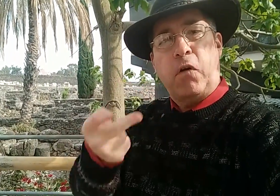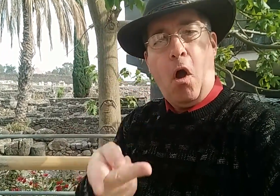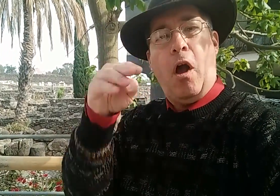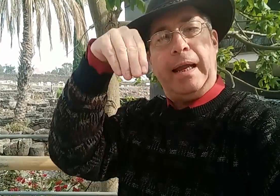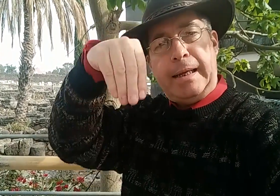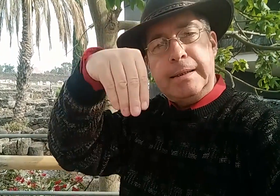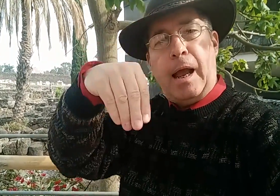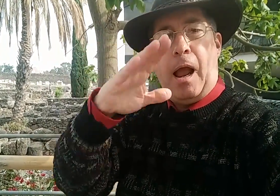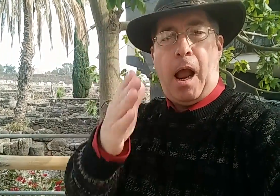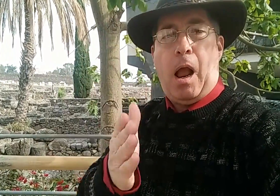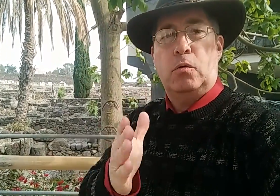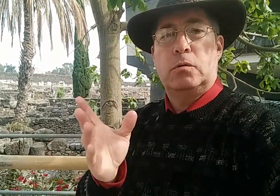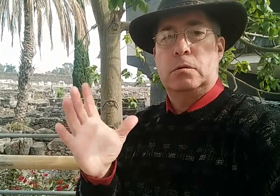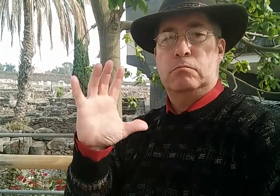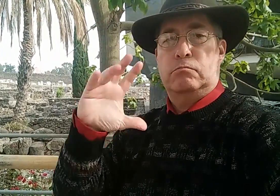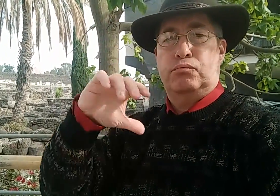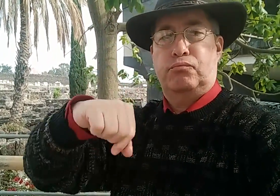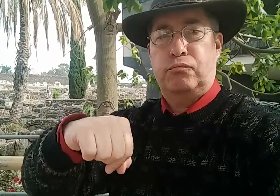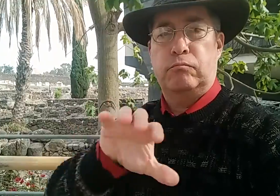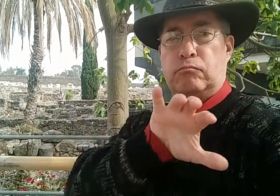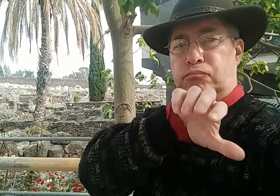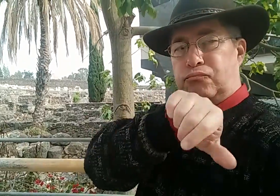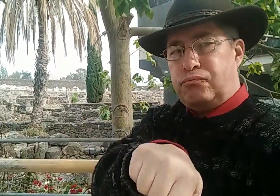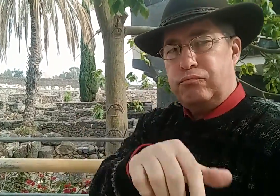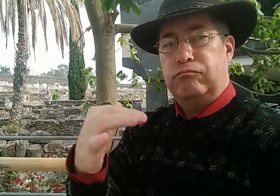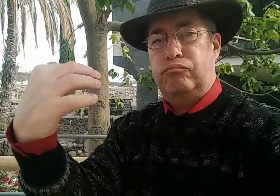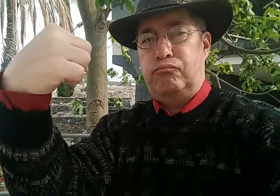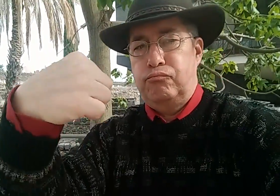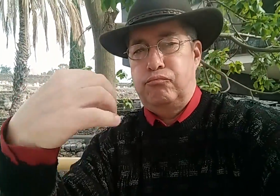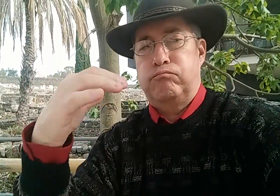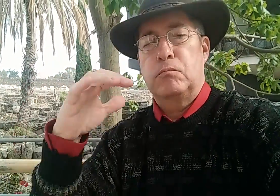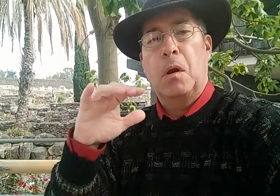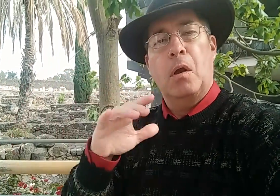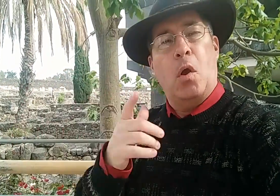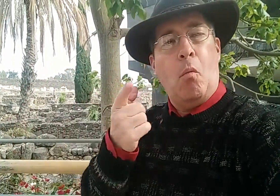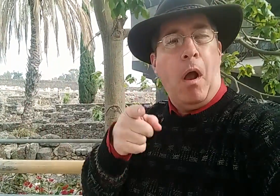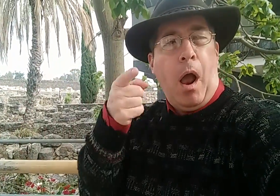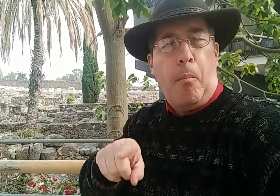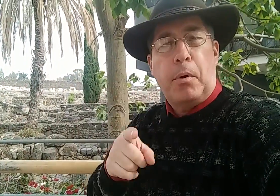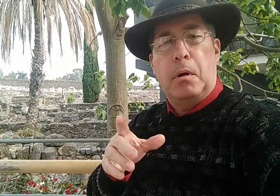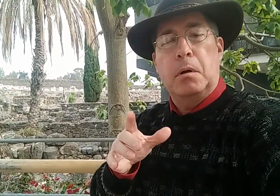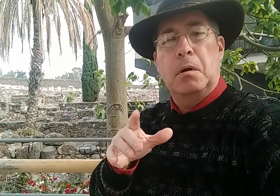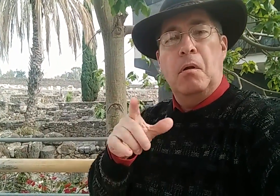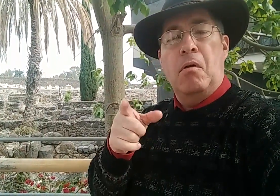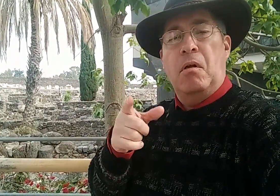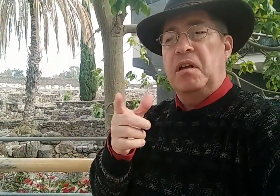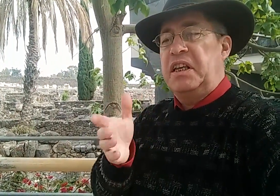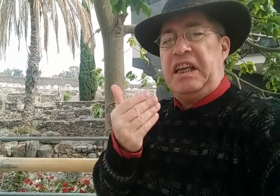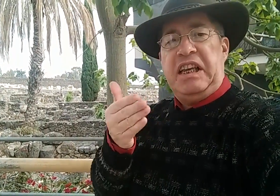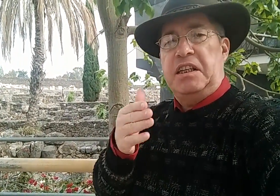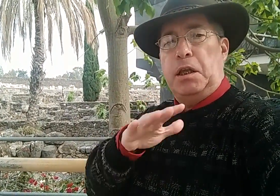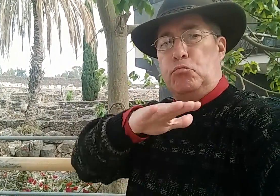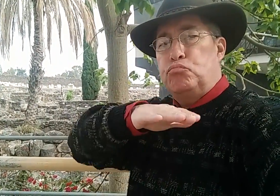and it'll fall inside. It'll fall inside the house, and so it caves in, And then it's when